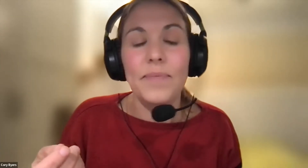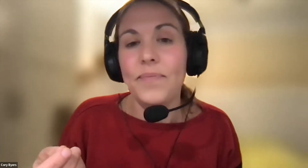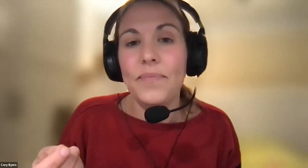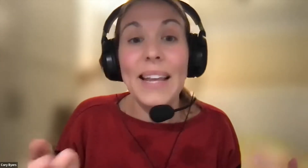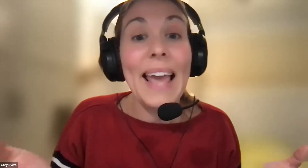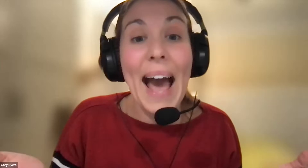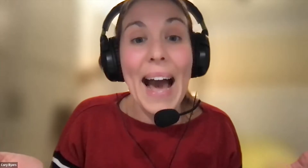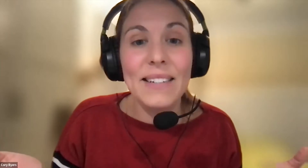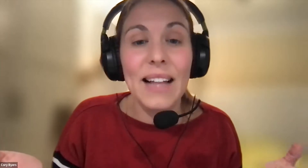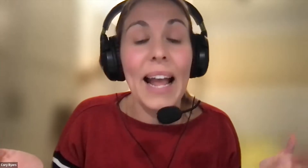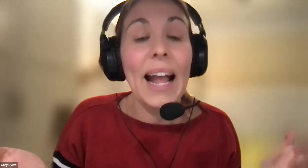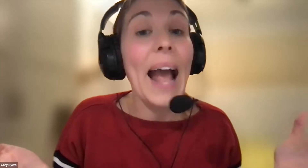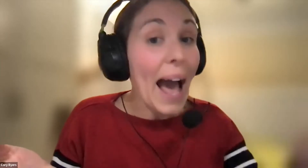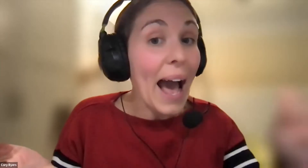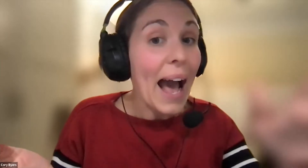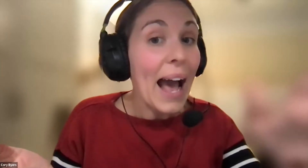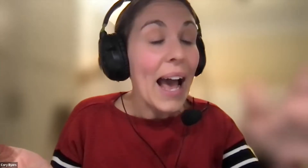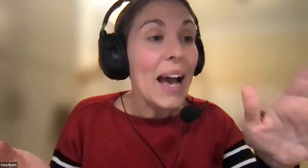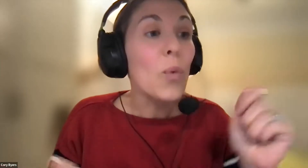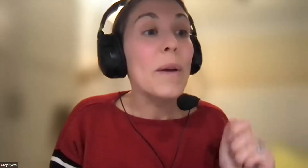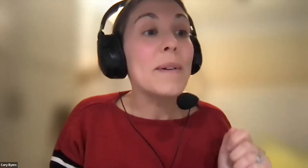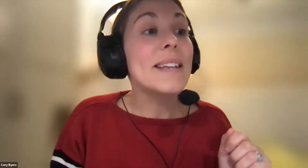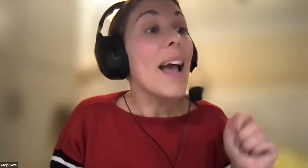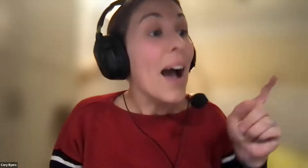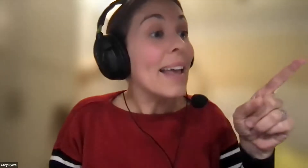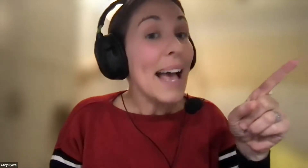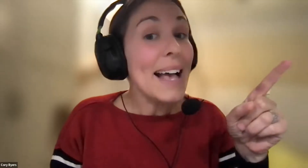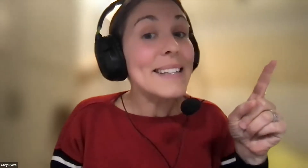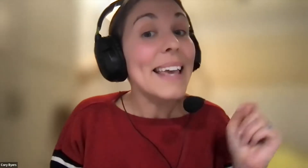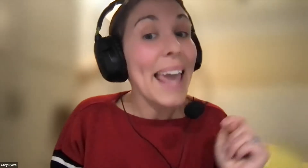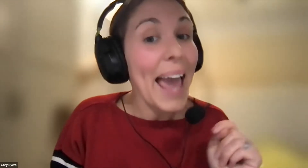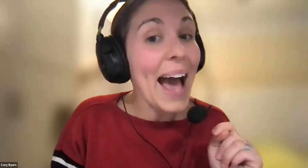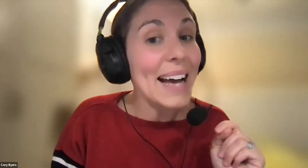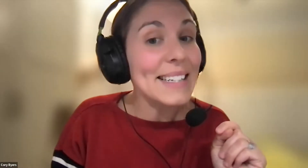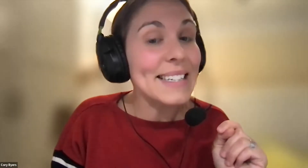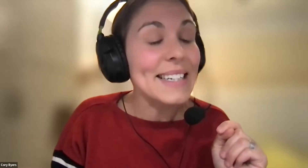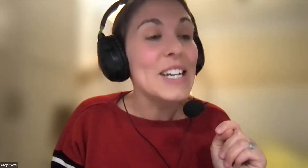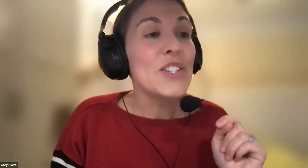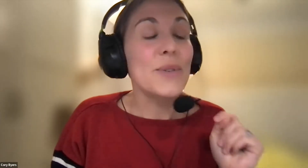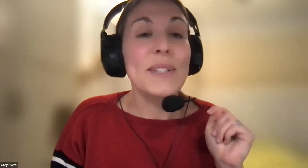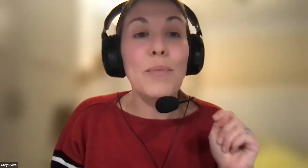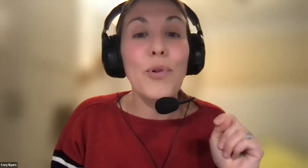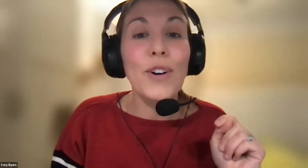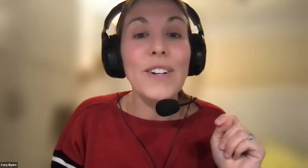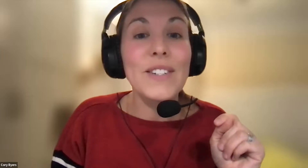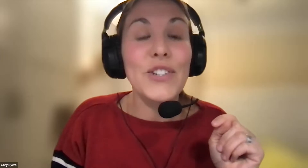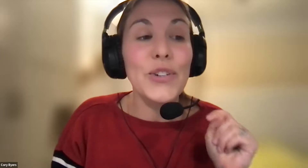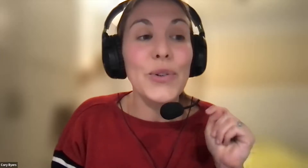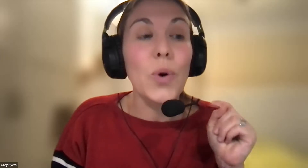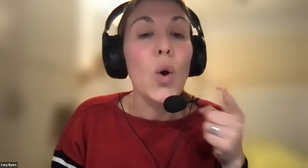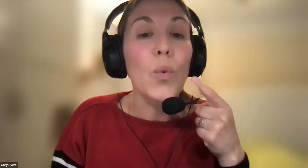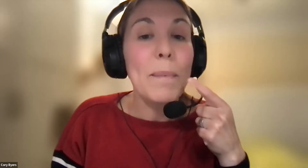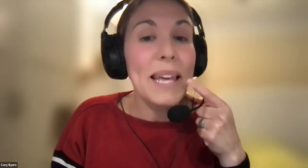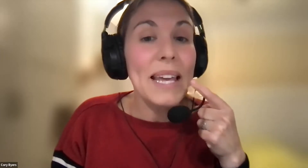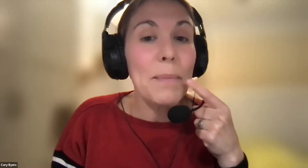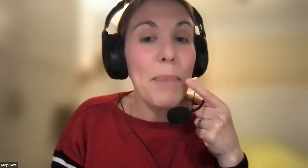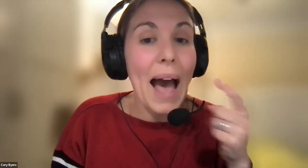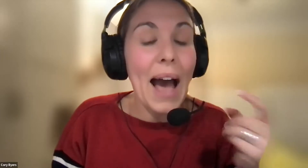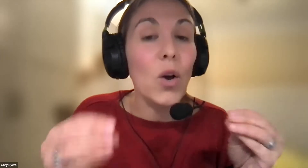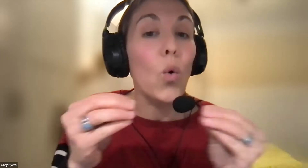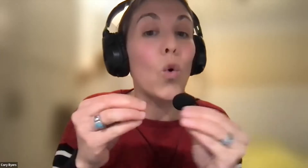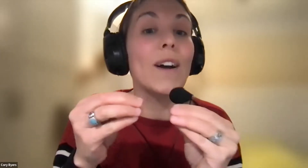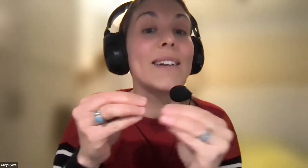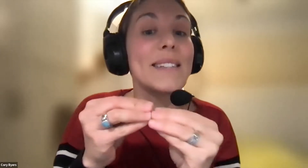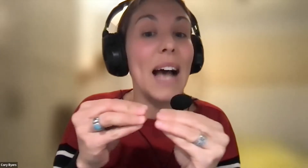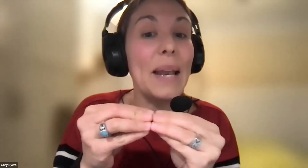cat, like ka, we would say, yes, cat. So it's important to repeat